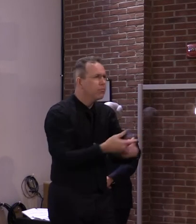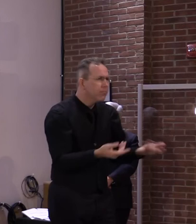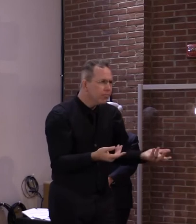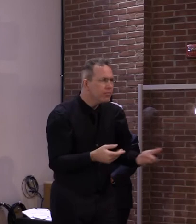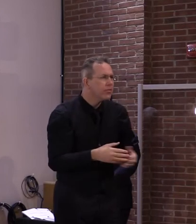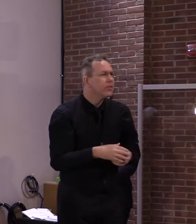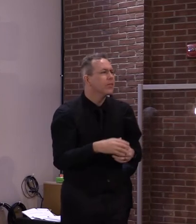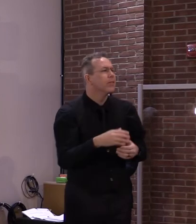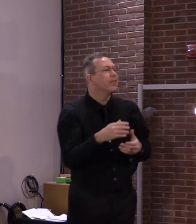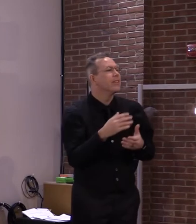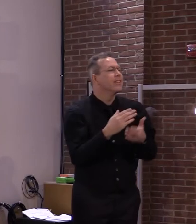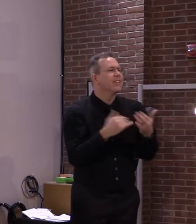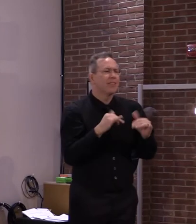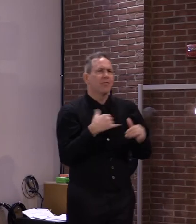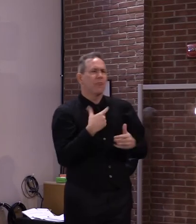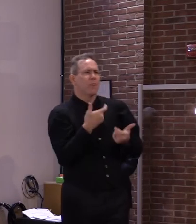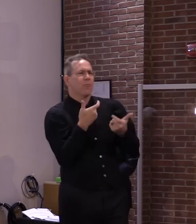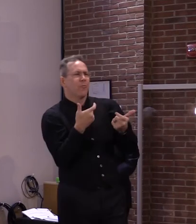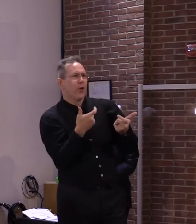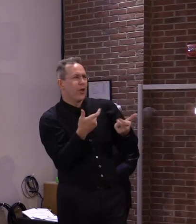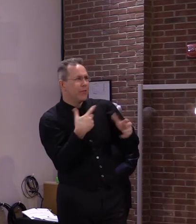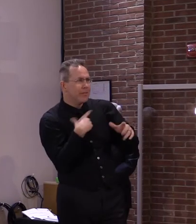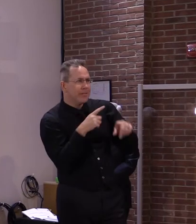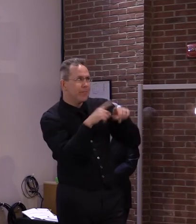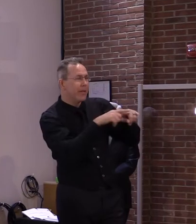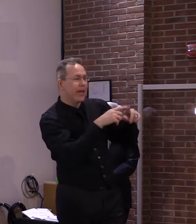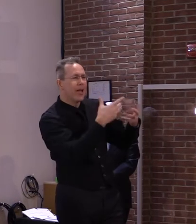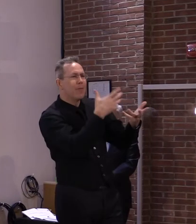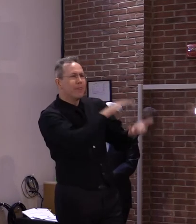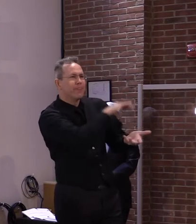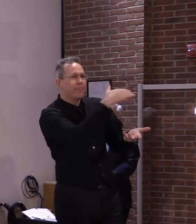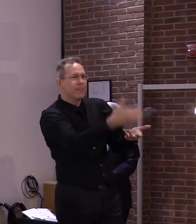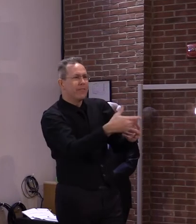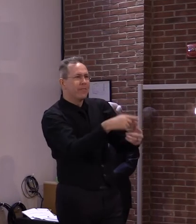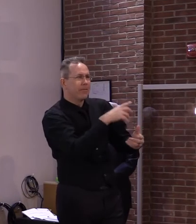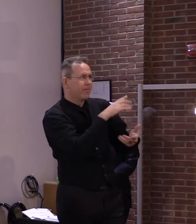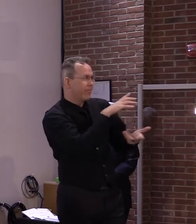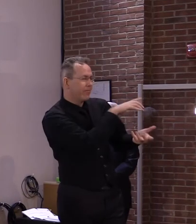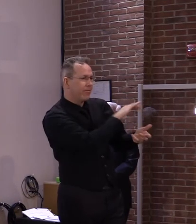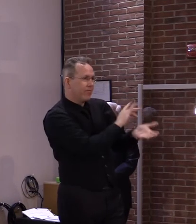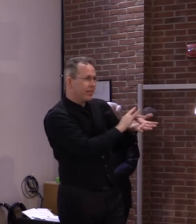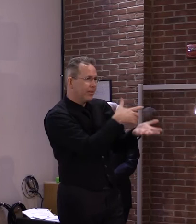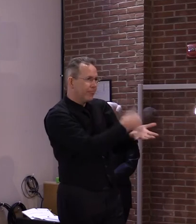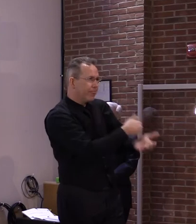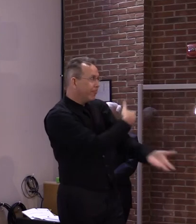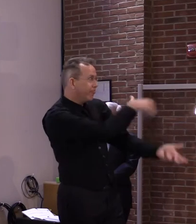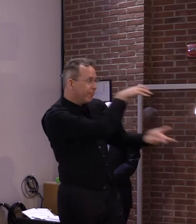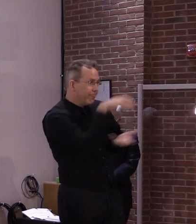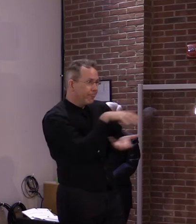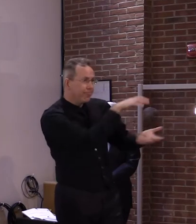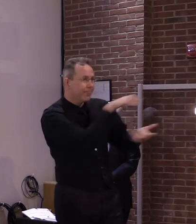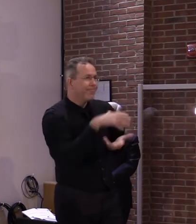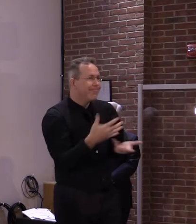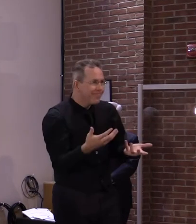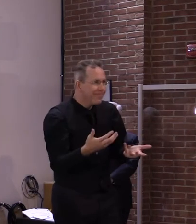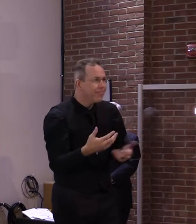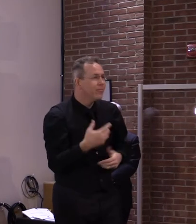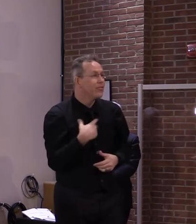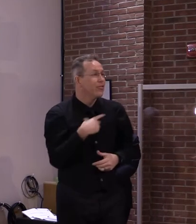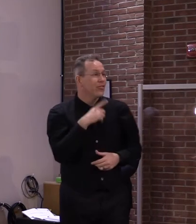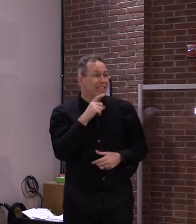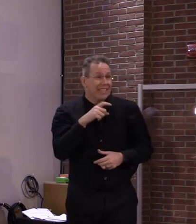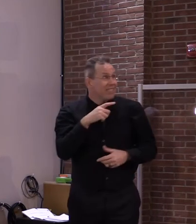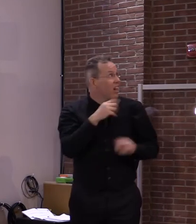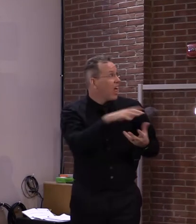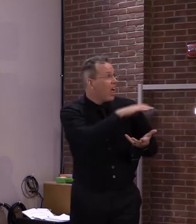terms of doses allocated and opportunities that we have to further enlist the aids of groups like the ones you mentioned